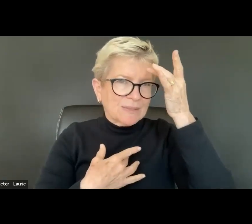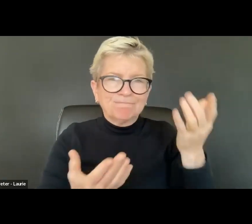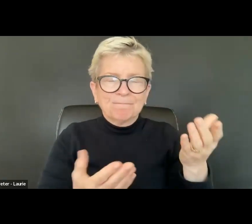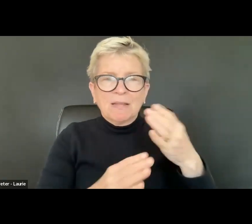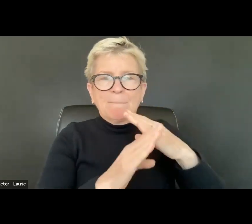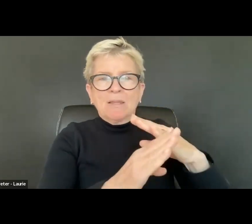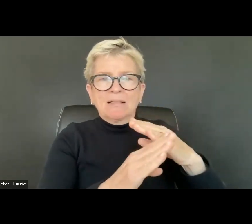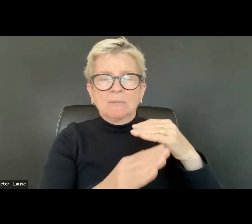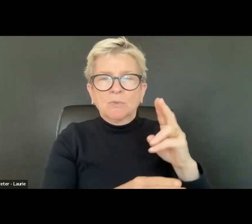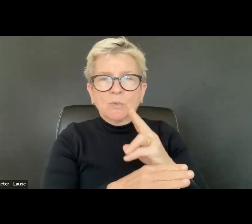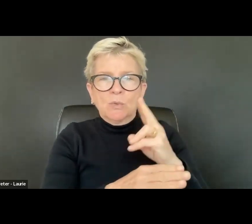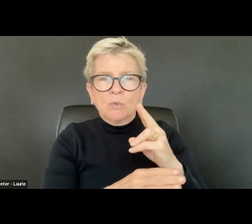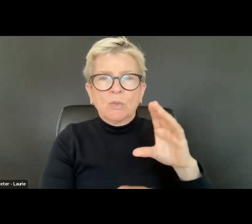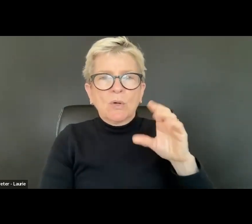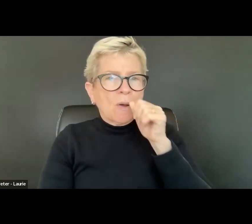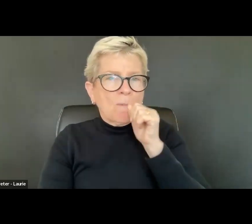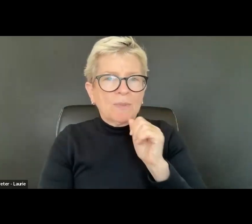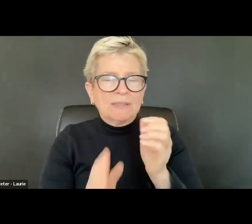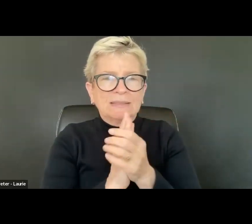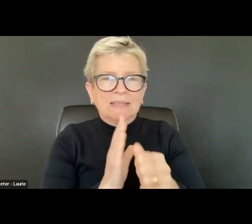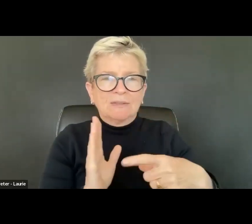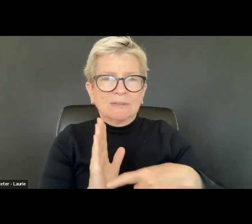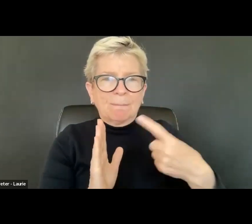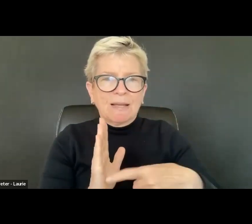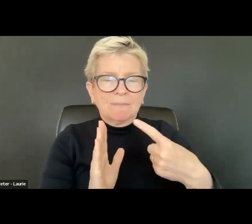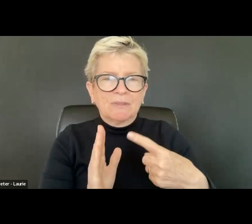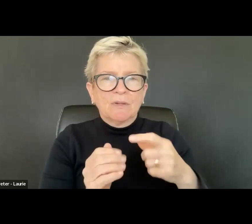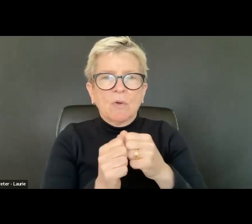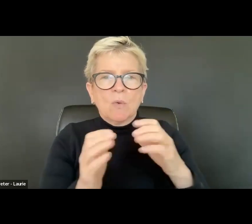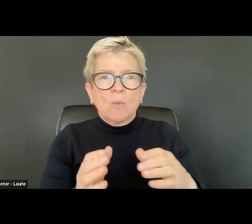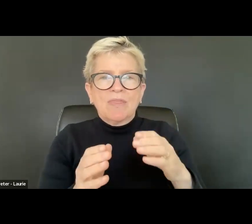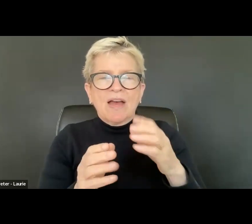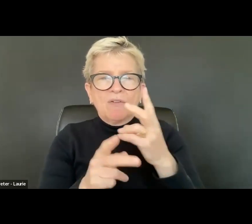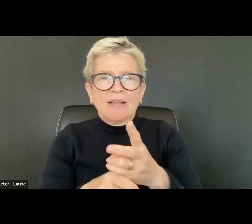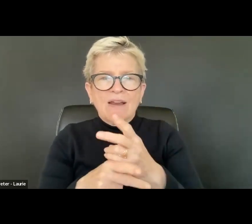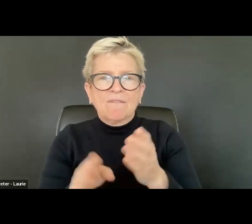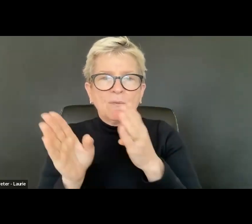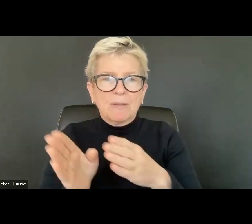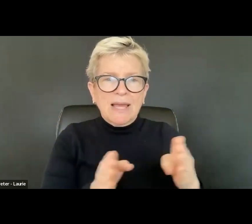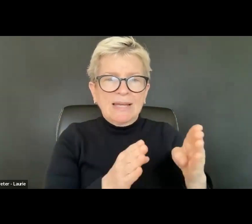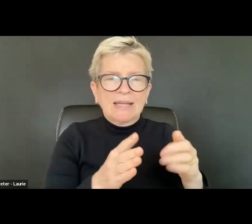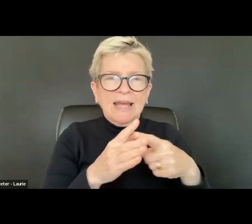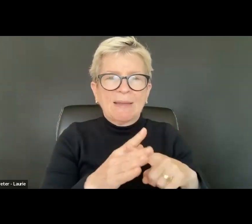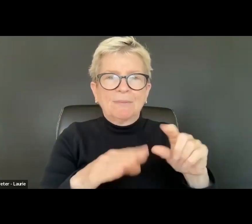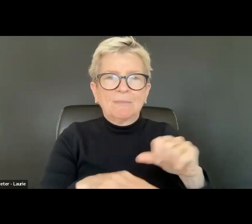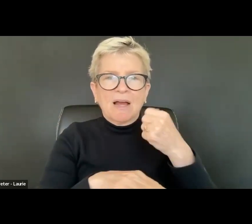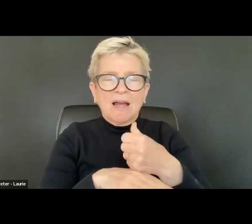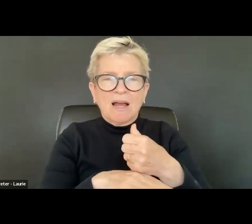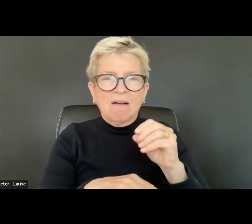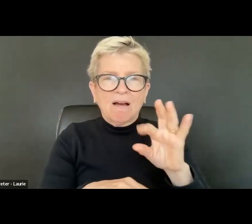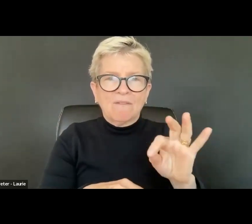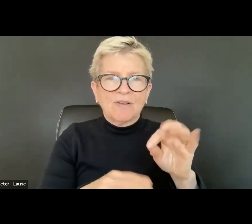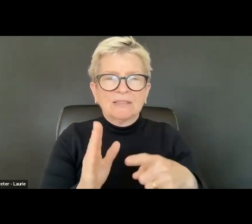using coping skills sometimes. Without careful planning and implementation of, in parentheses, at